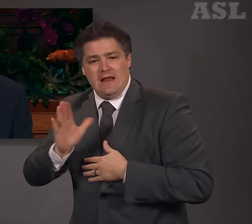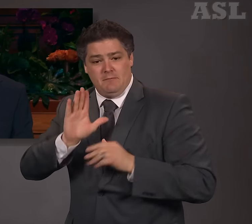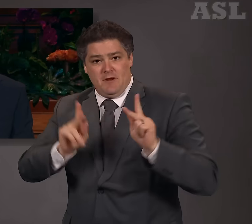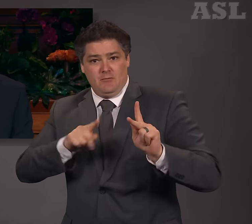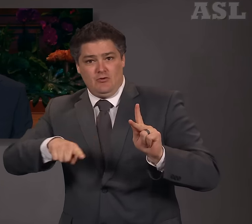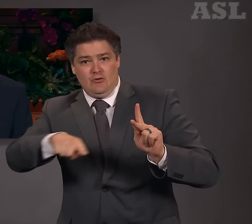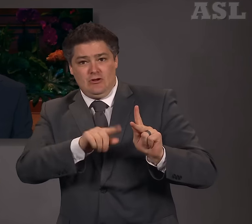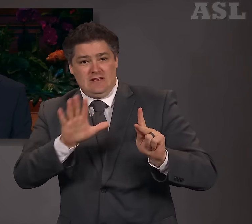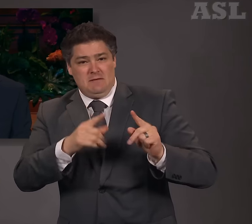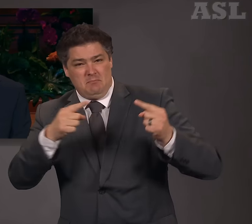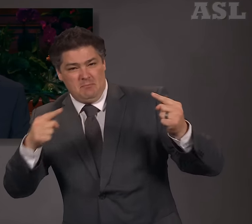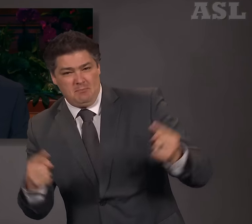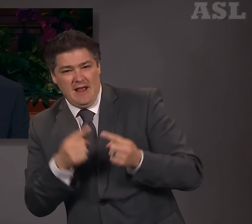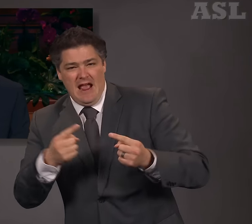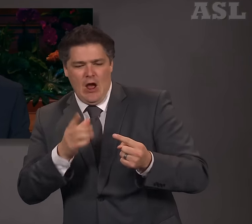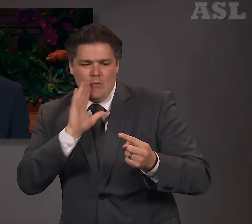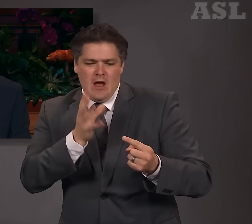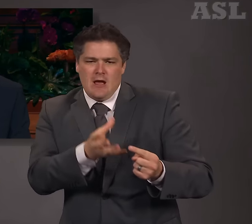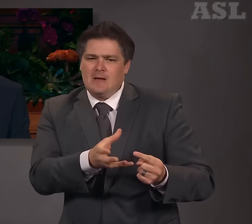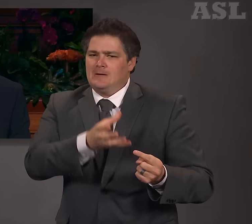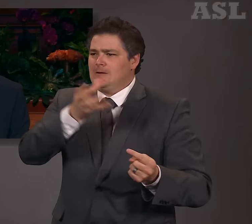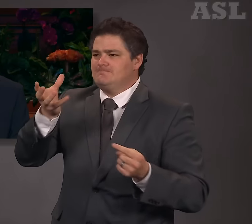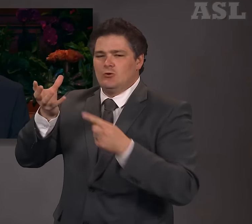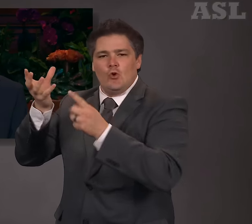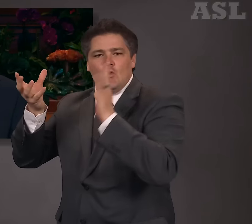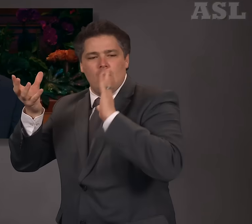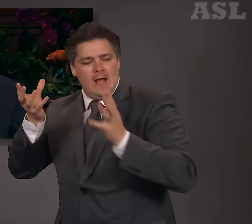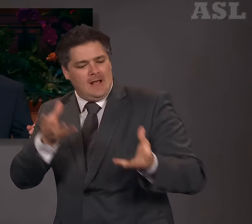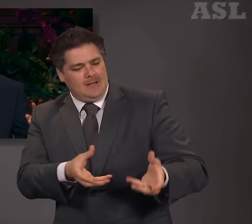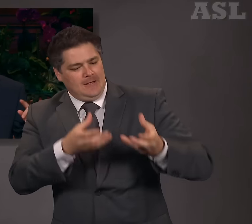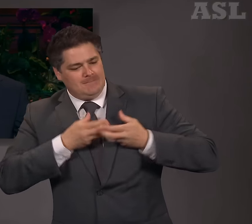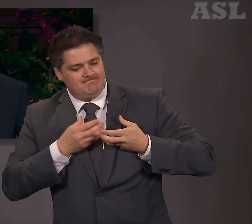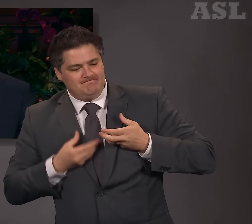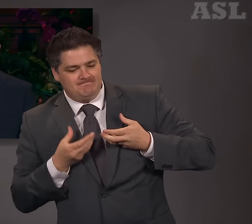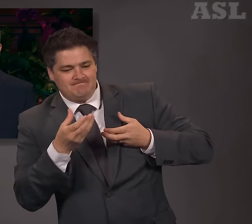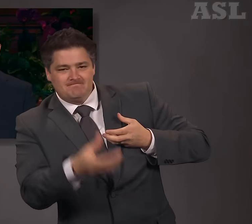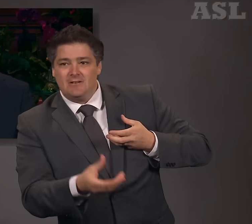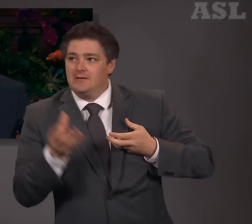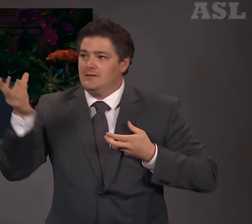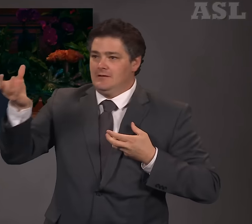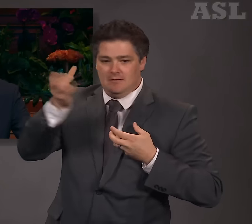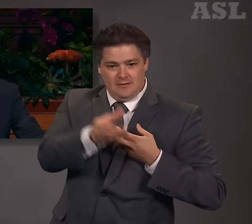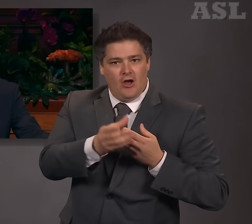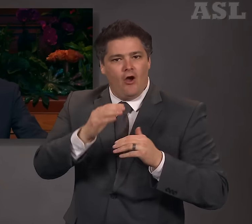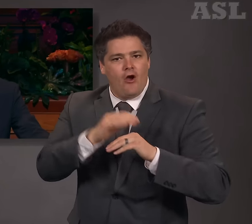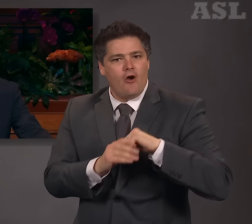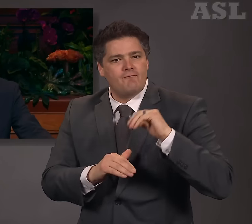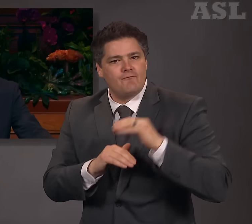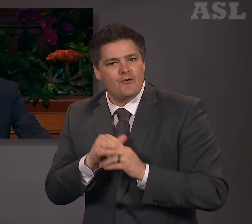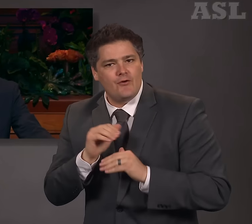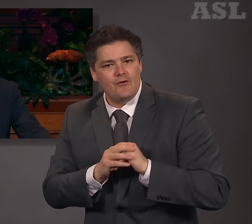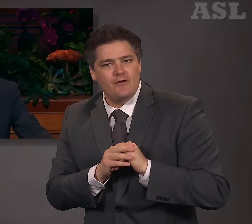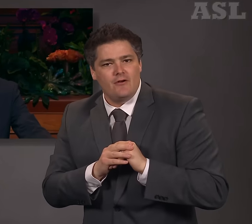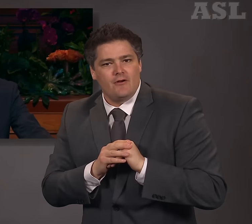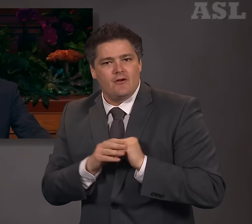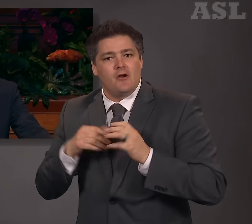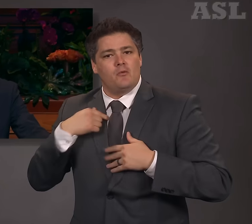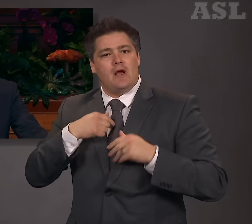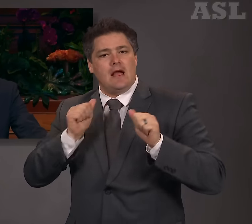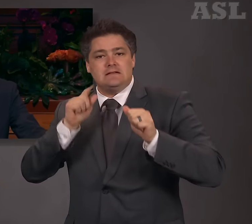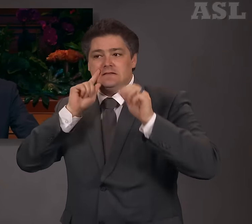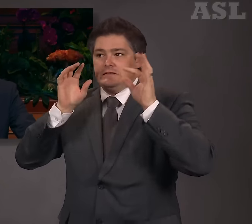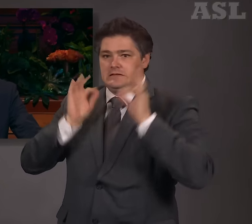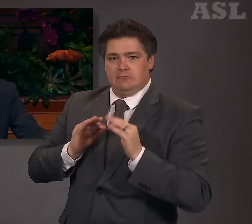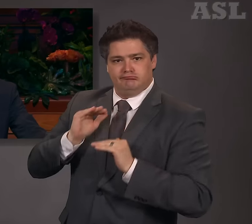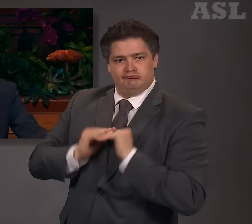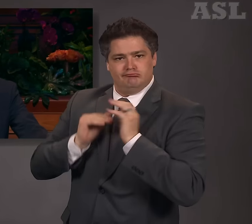help us as we turn to him. We can choose to build our foundation on the rock that is Jesus Christ,